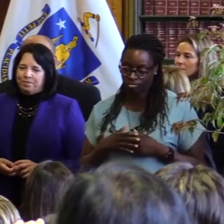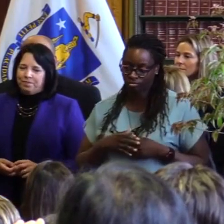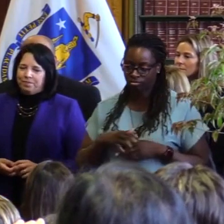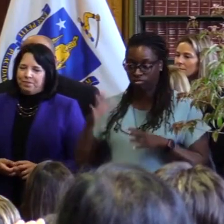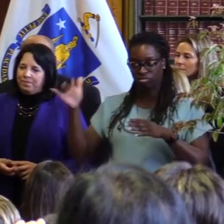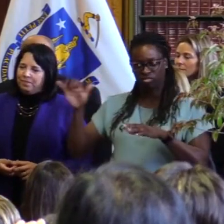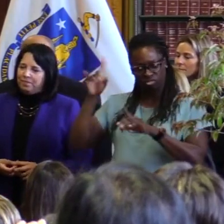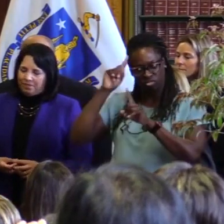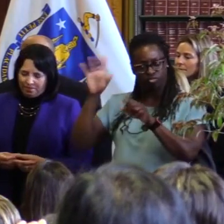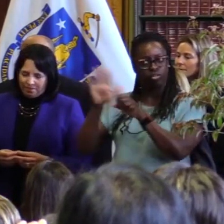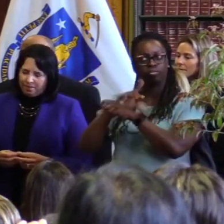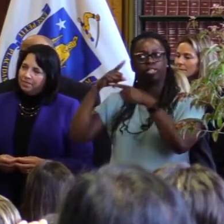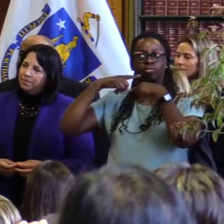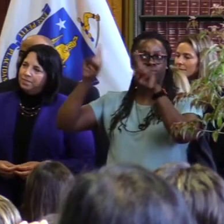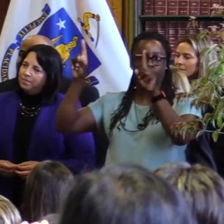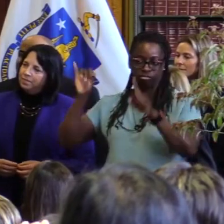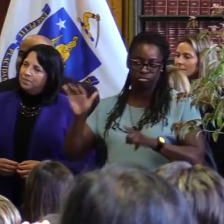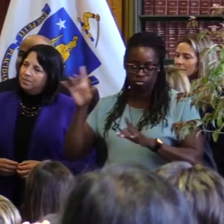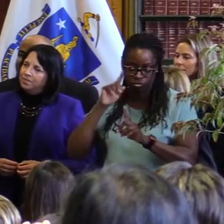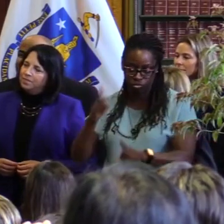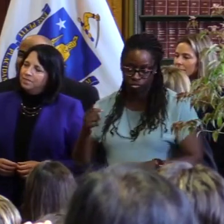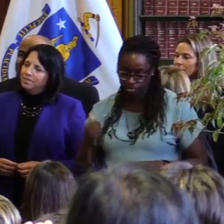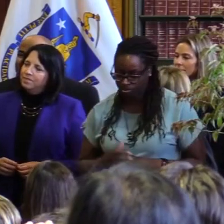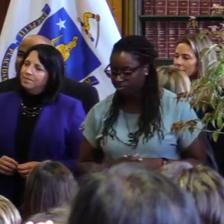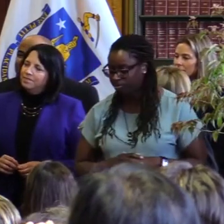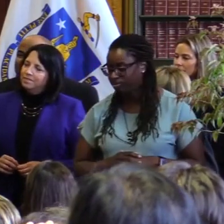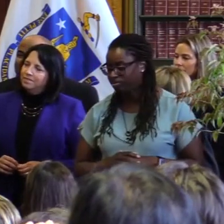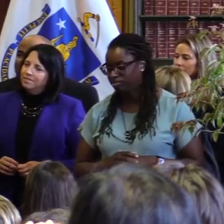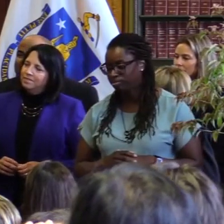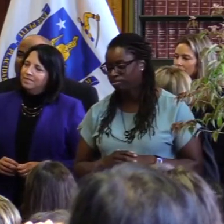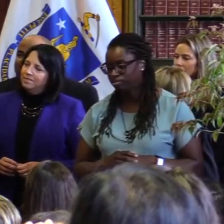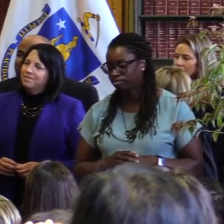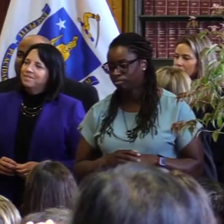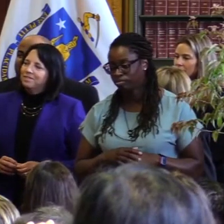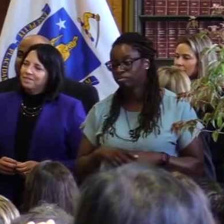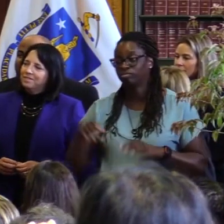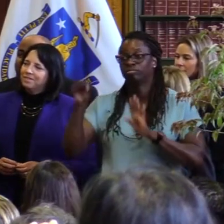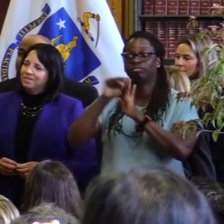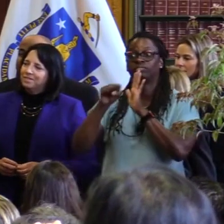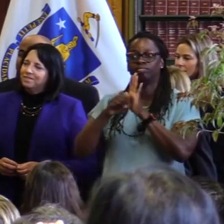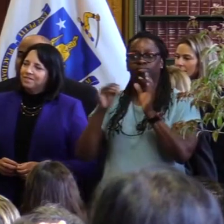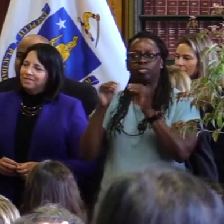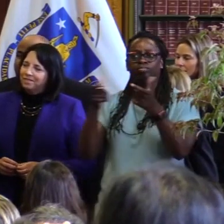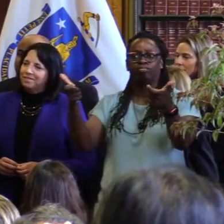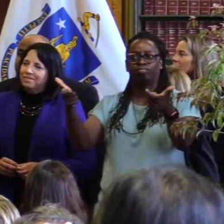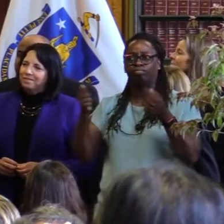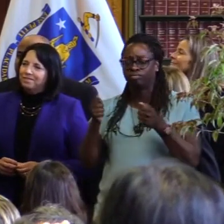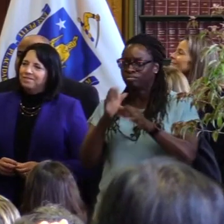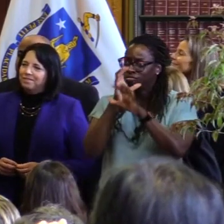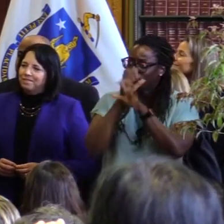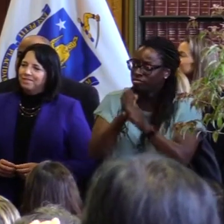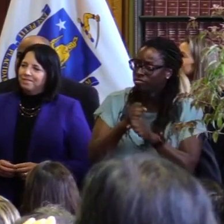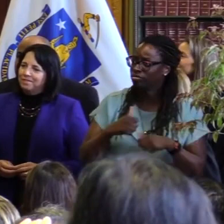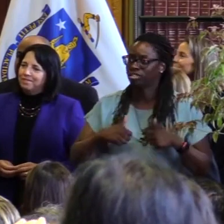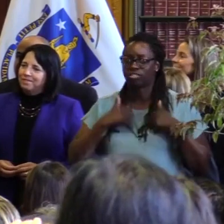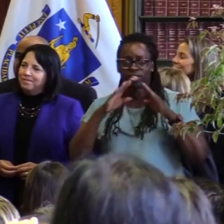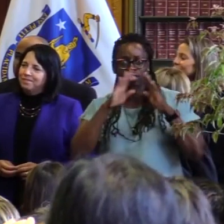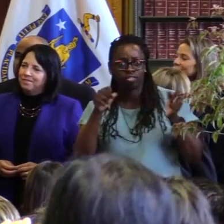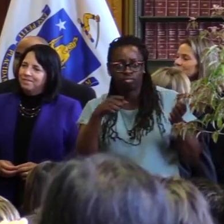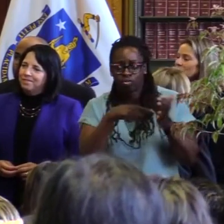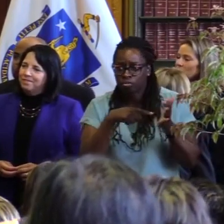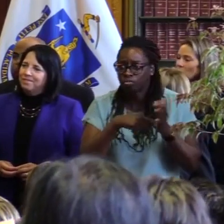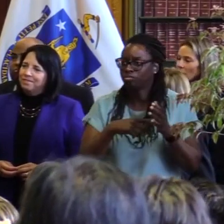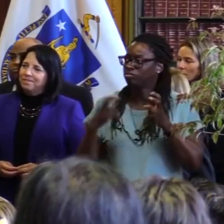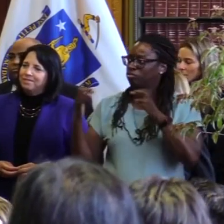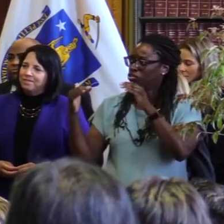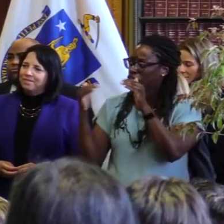Climate Bank will make our state more attractive, more competitive, more affordable, and more equitable. It's going to show that once